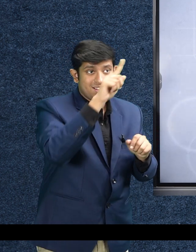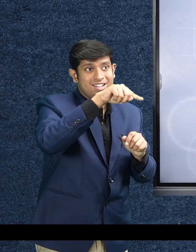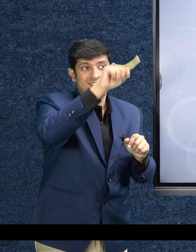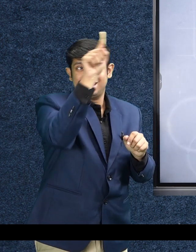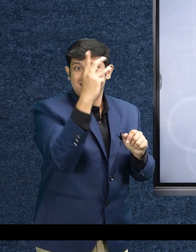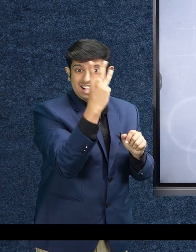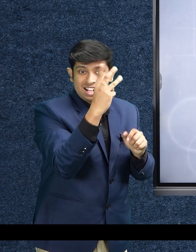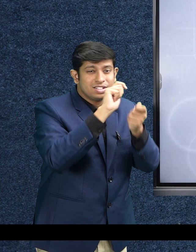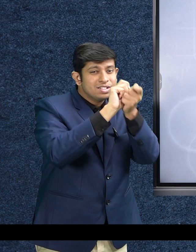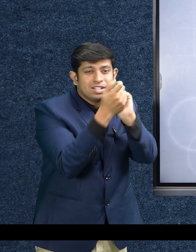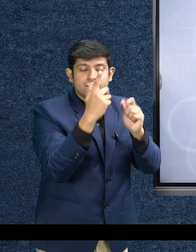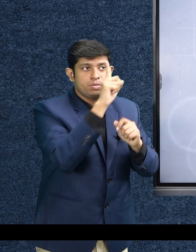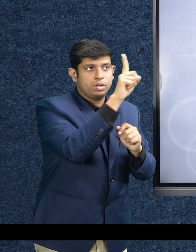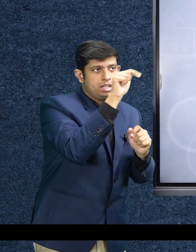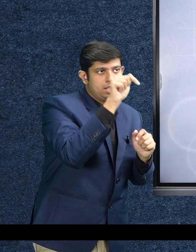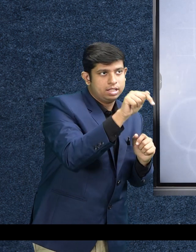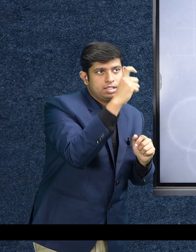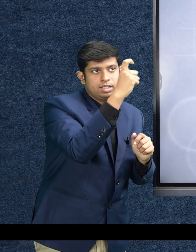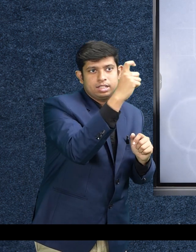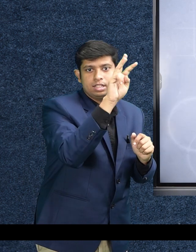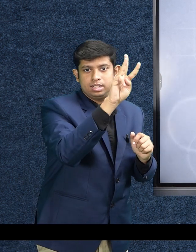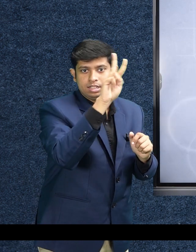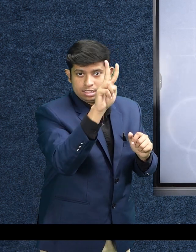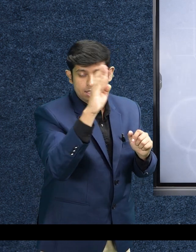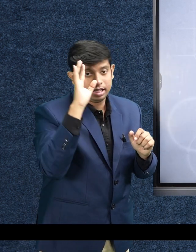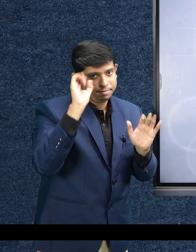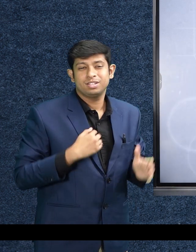root 3 is equal to 1.732.